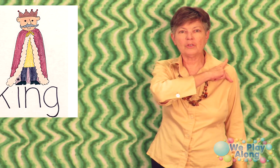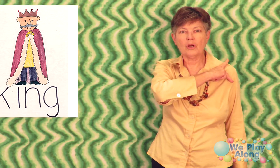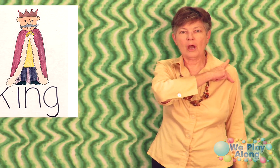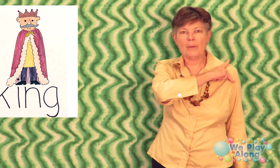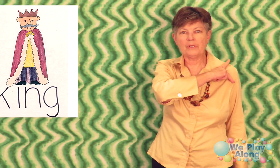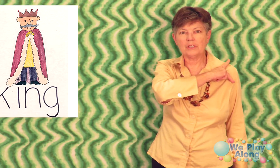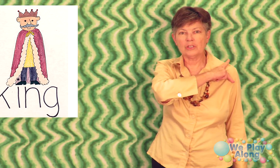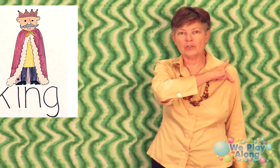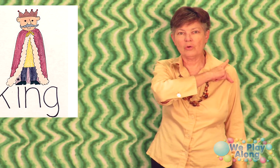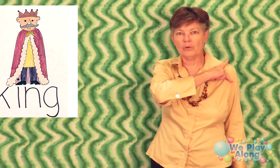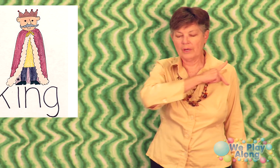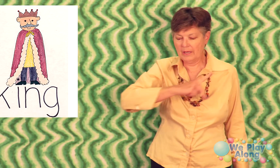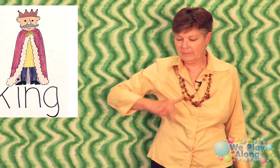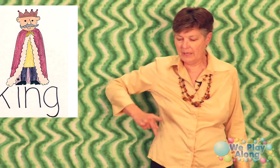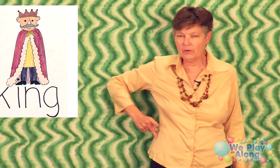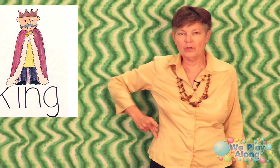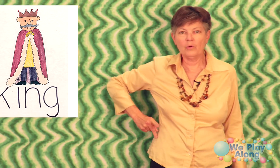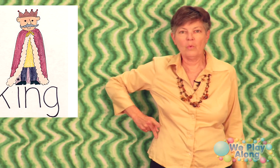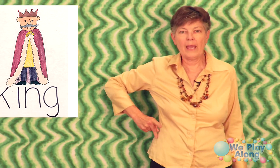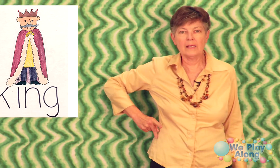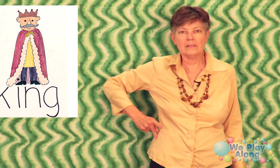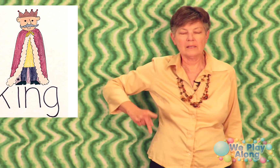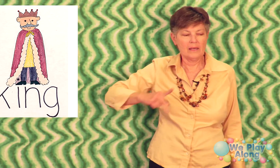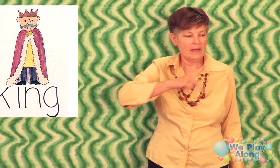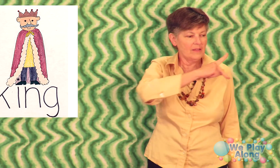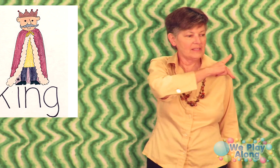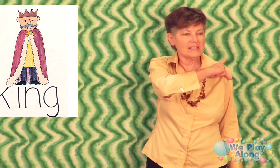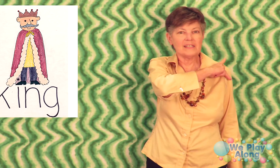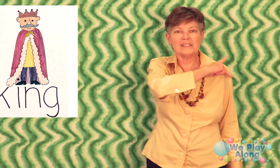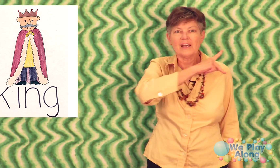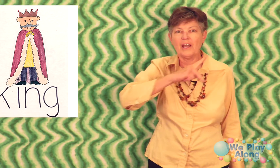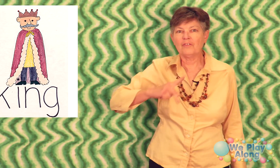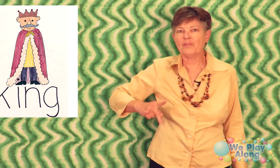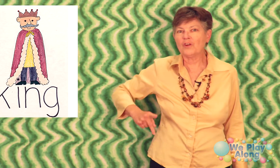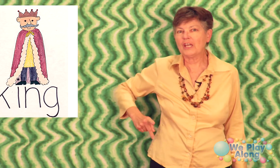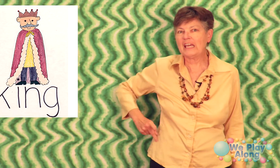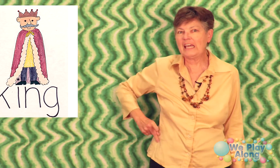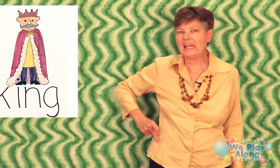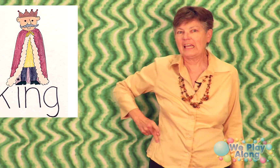your opposite shoulder and come down to your waist. This is a sign for king.